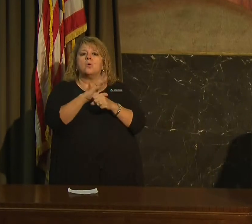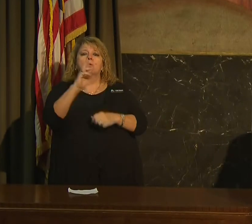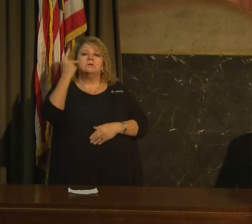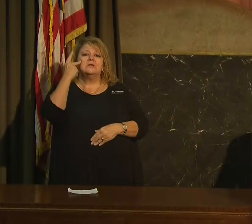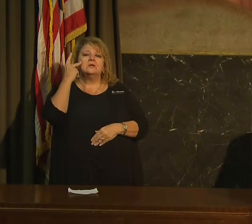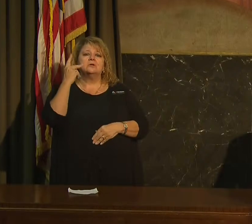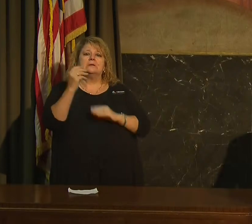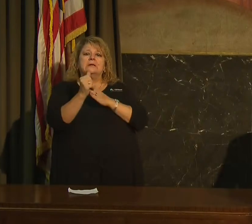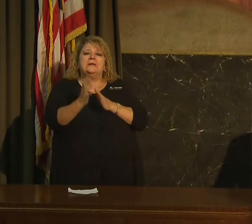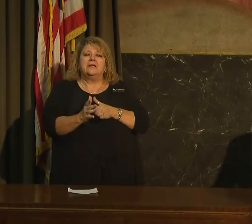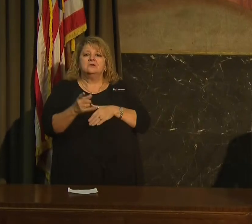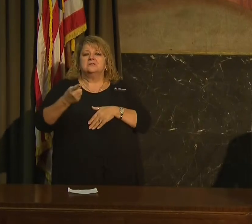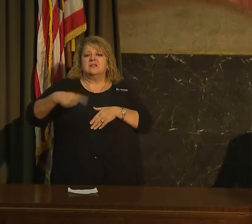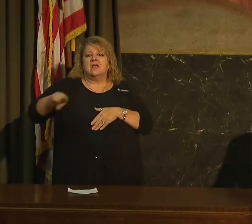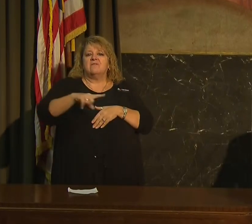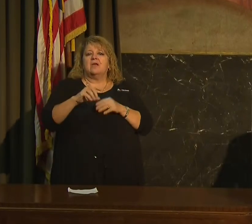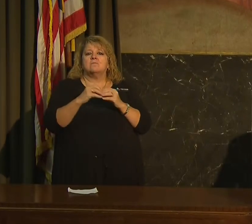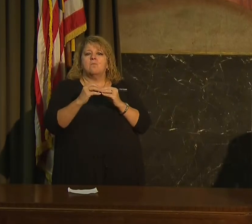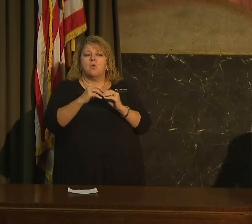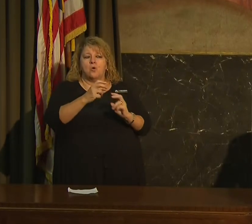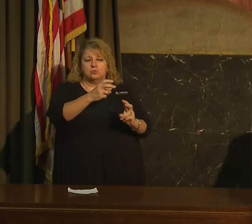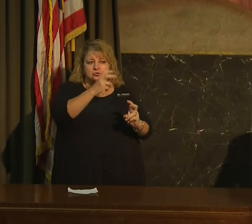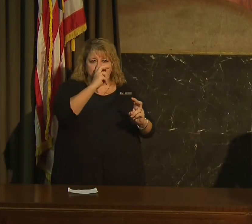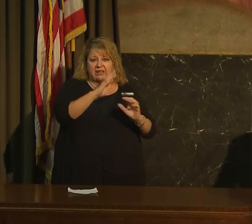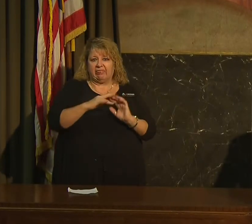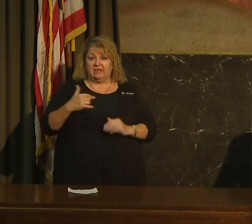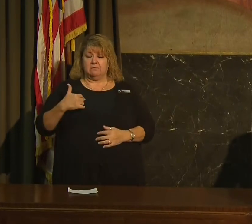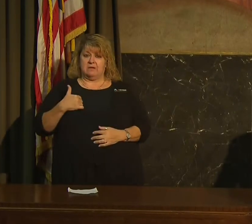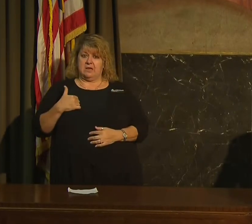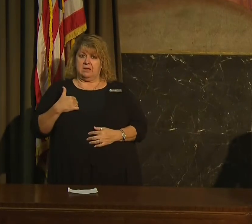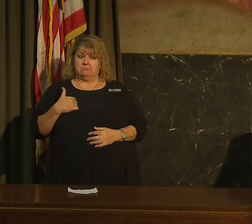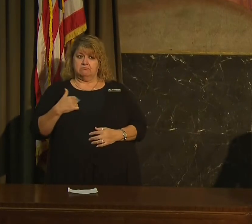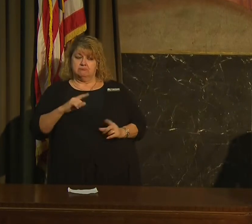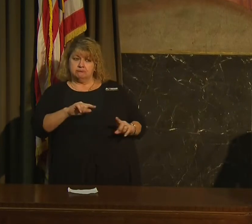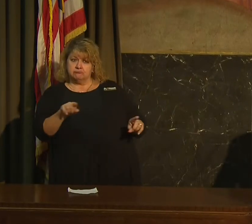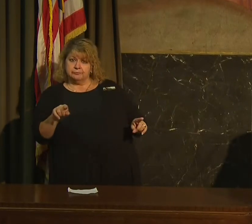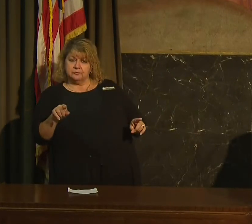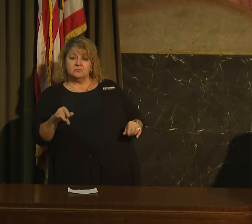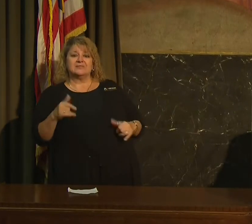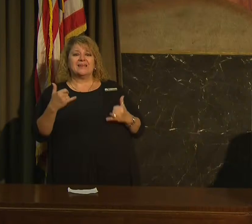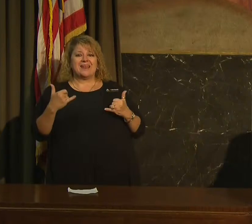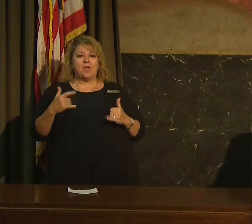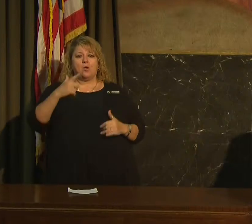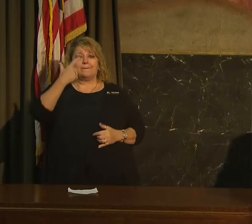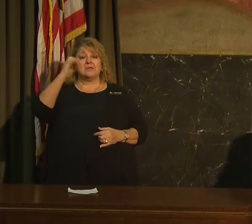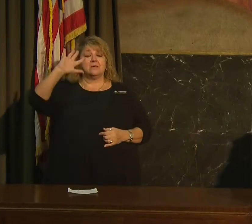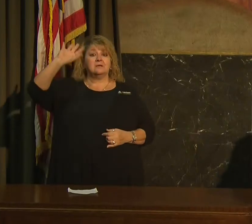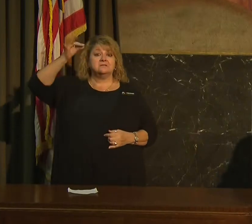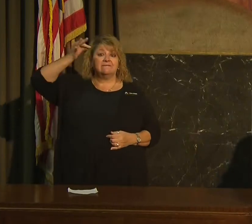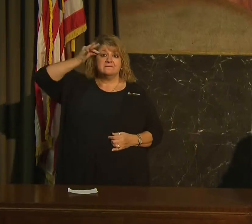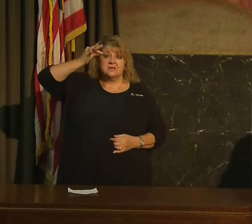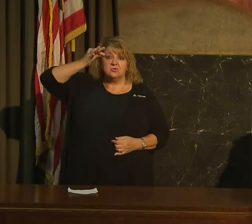had the ability to be more restrictive as well. I will tell you that because of a federal